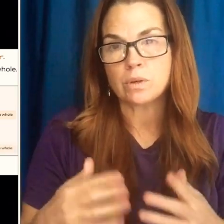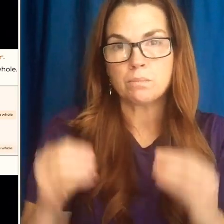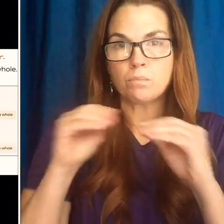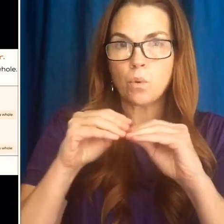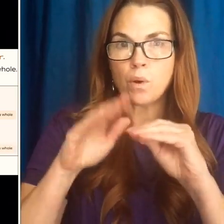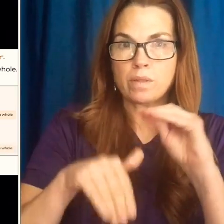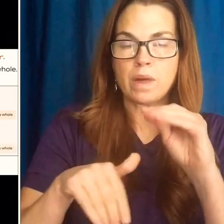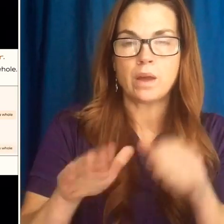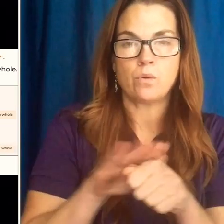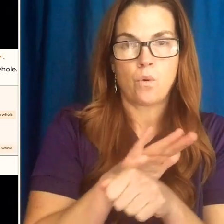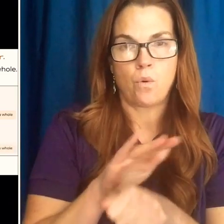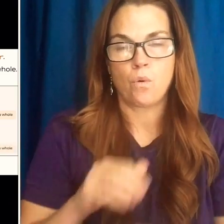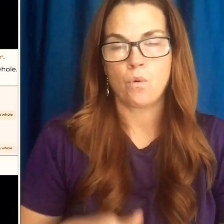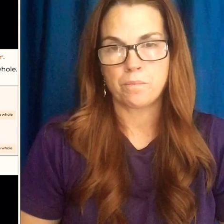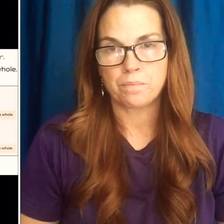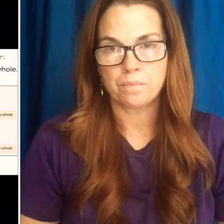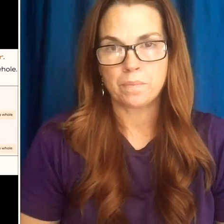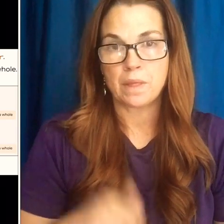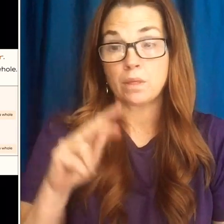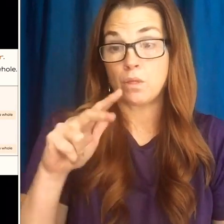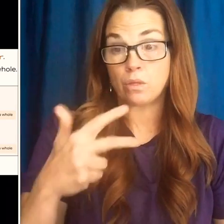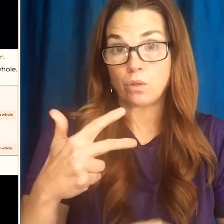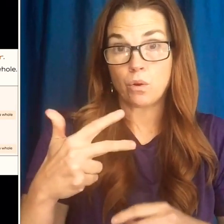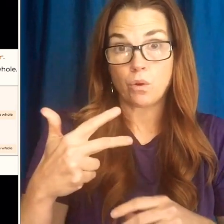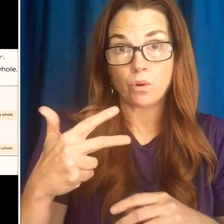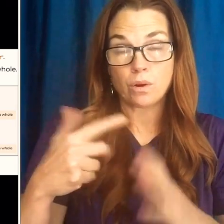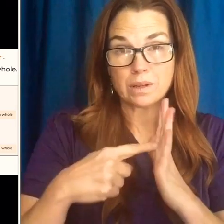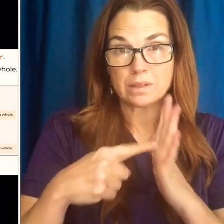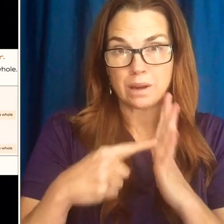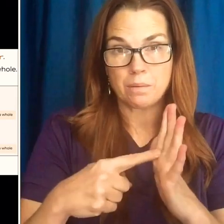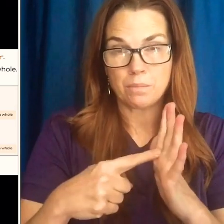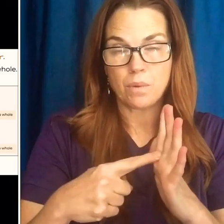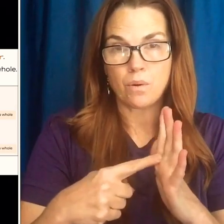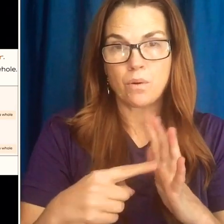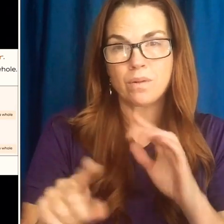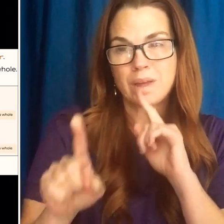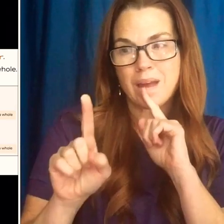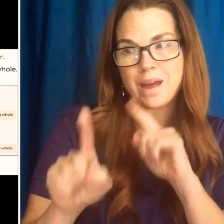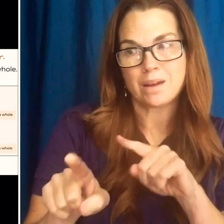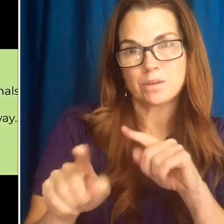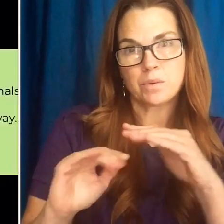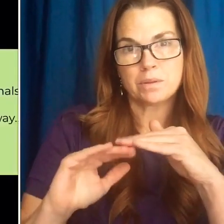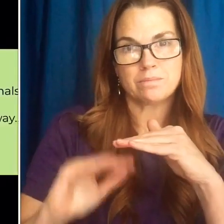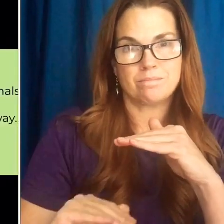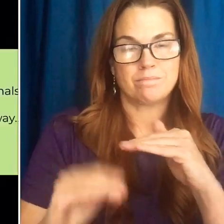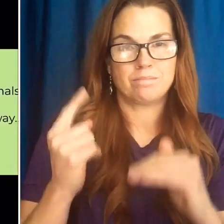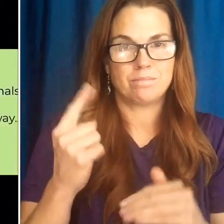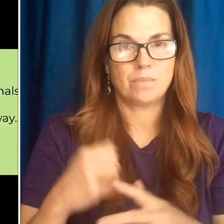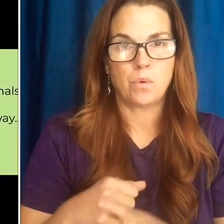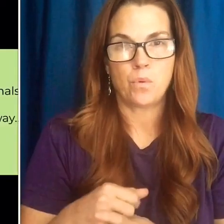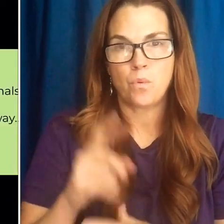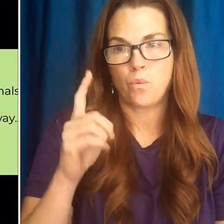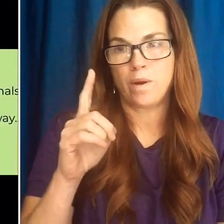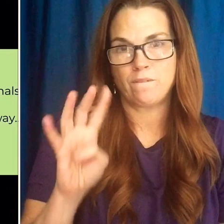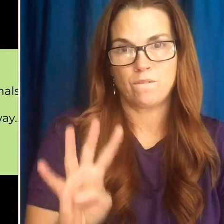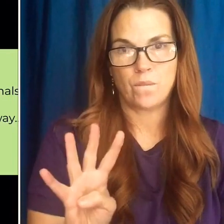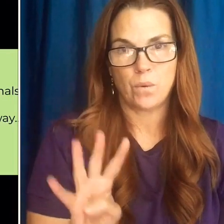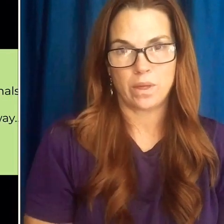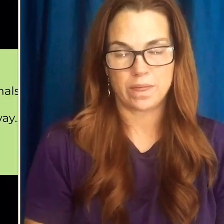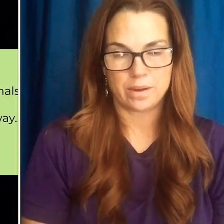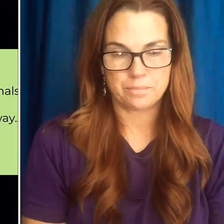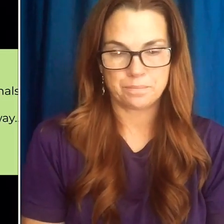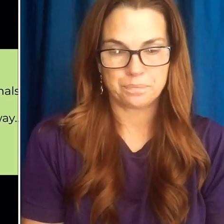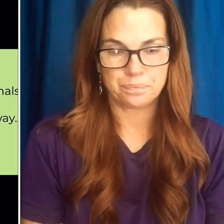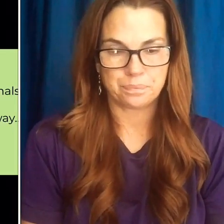third example, we got a quotient that was below a whole. We got a fraction, 1/4. So speaking